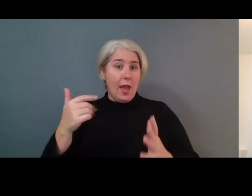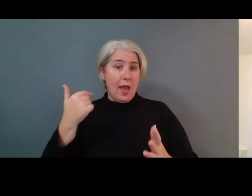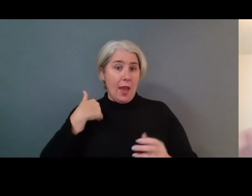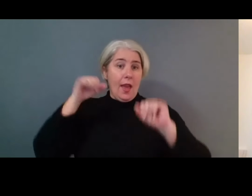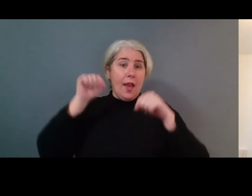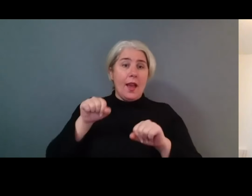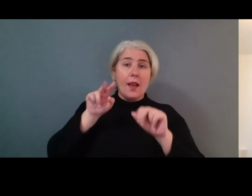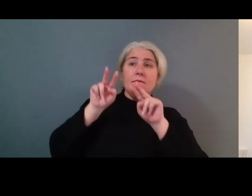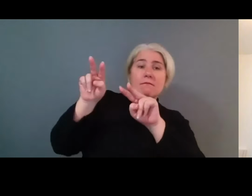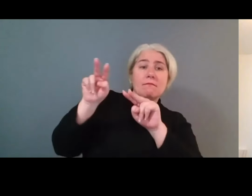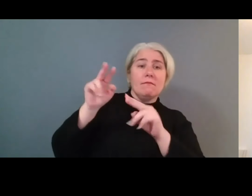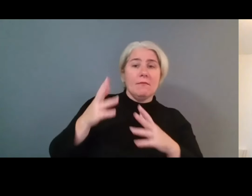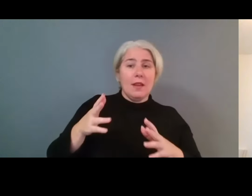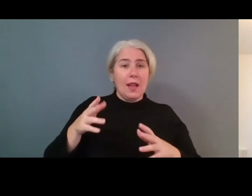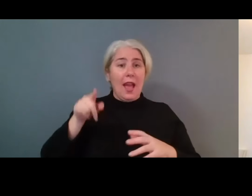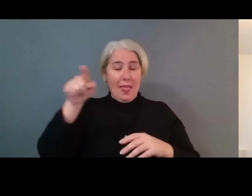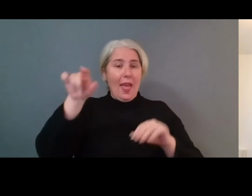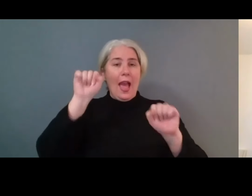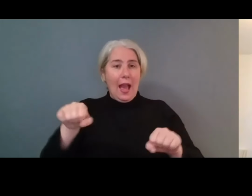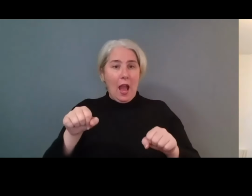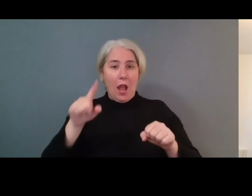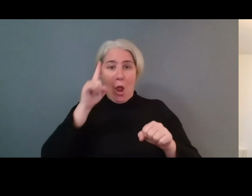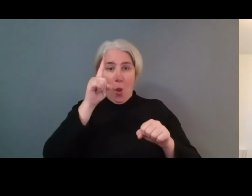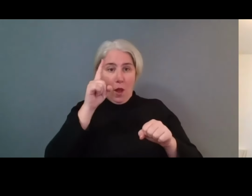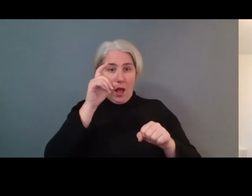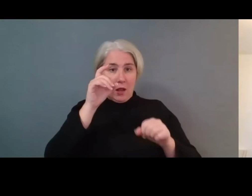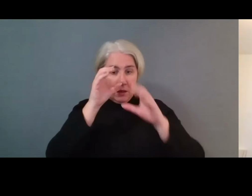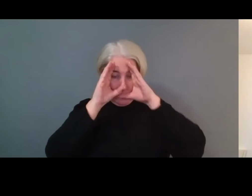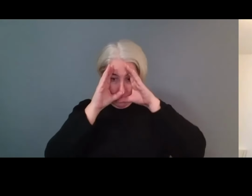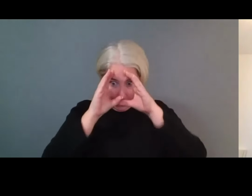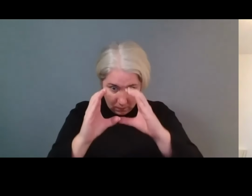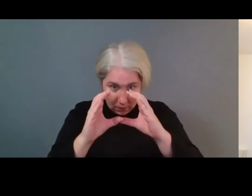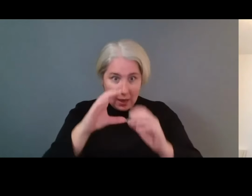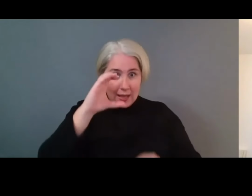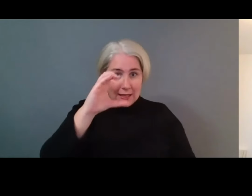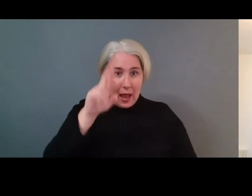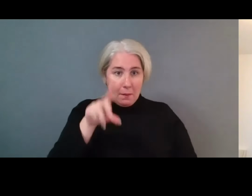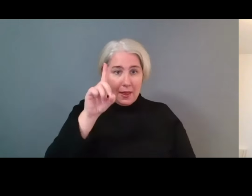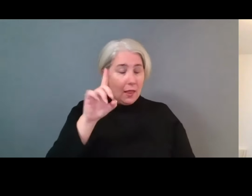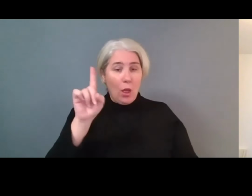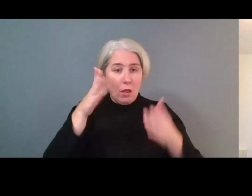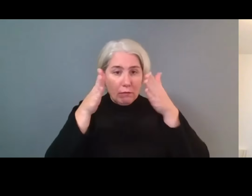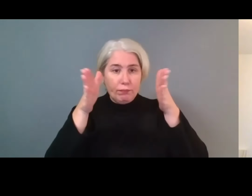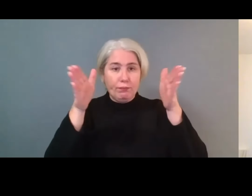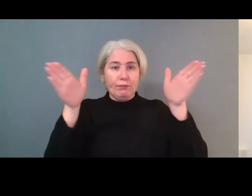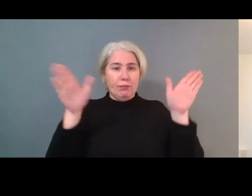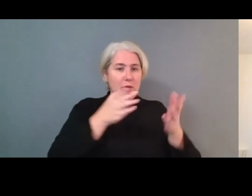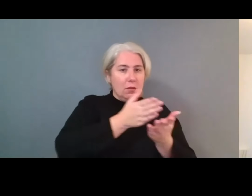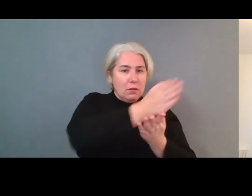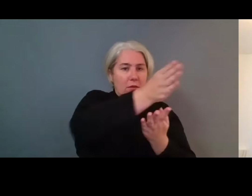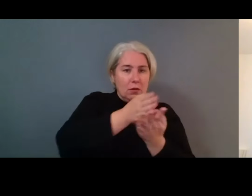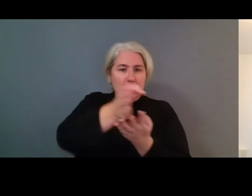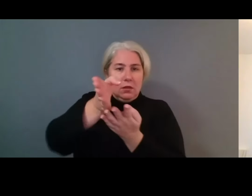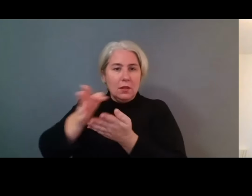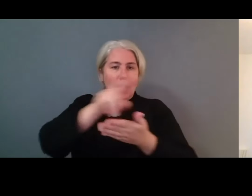practice of different treaty bodies, not only the Committee on the Rights of Persons with Disabilities. We can mainstream disability issues